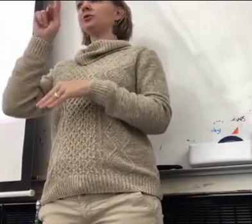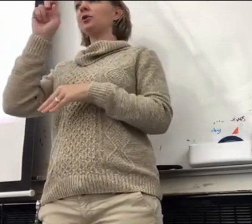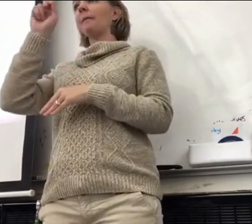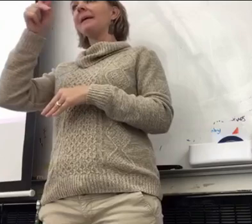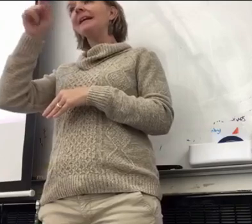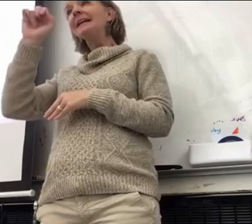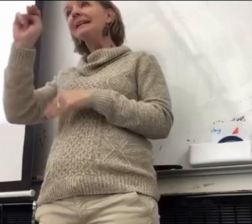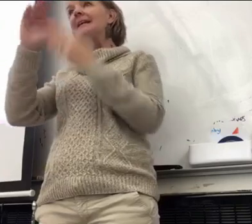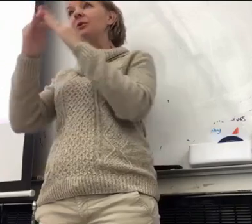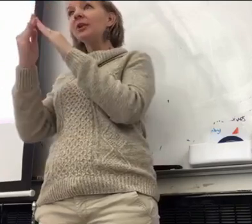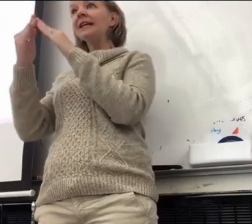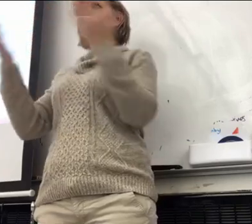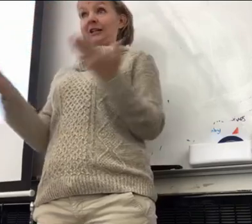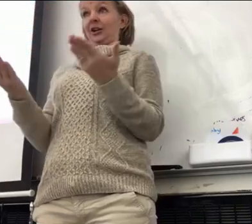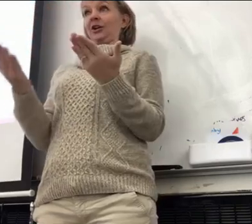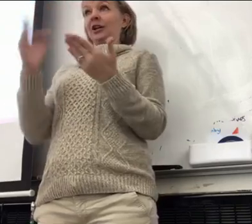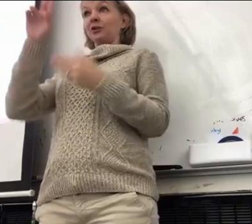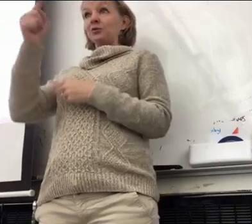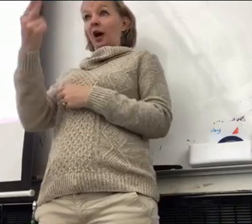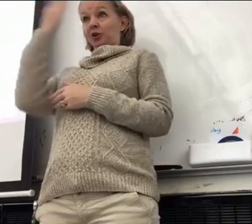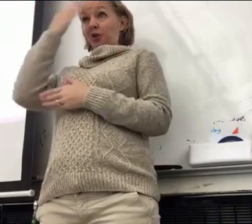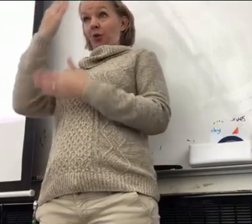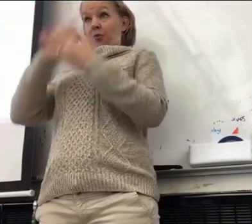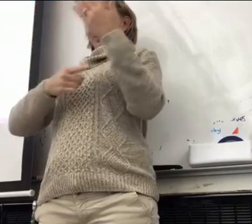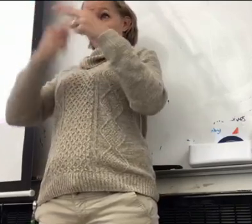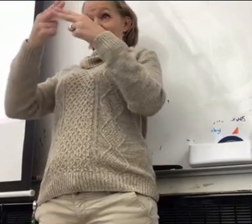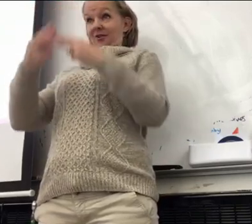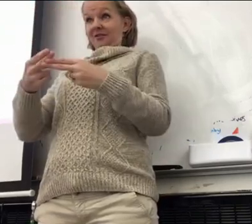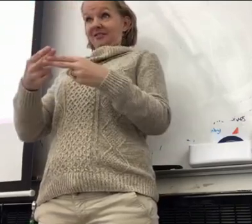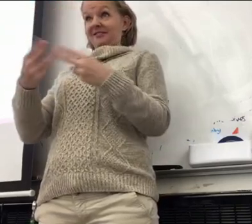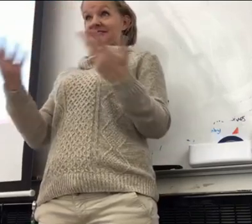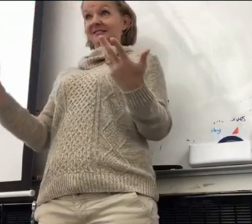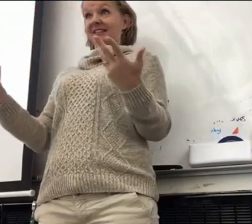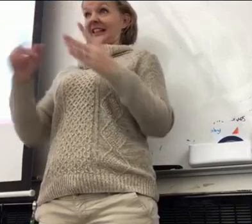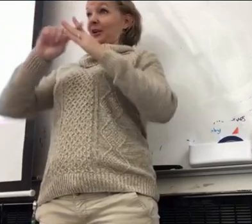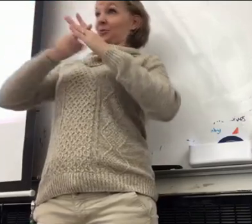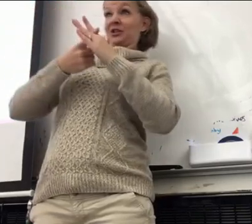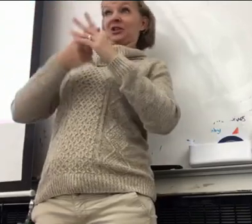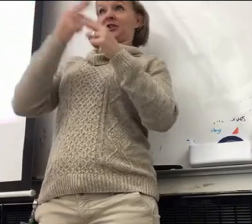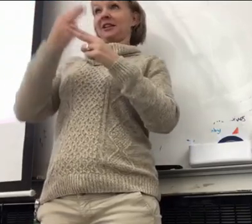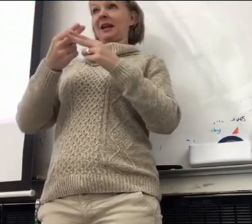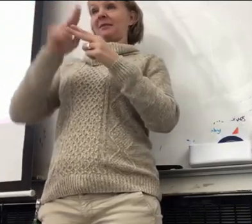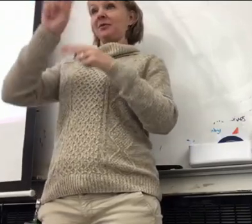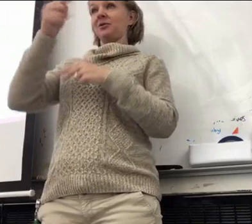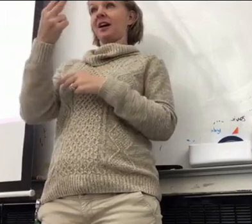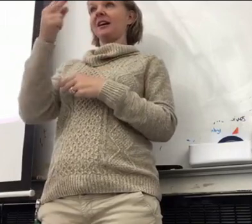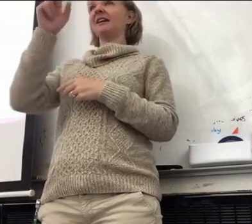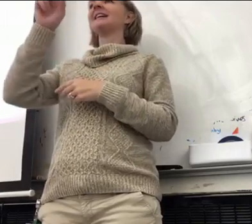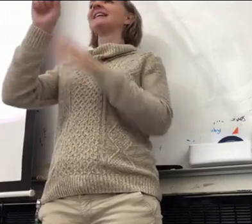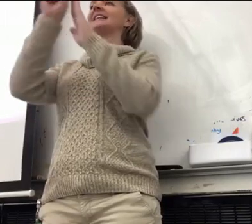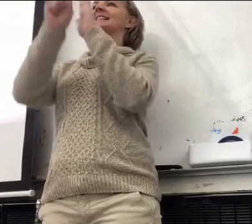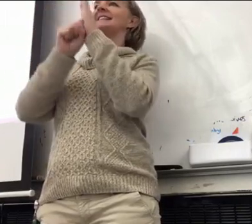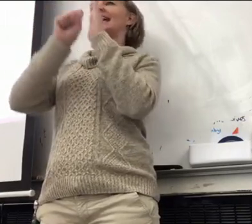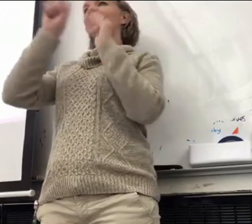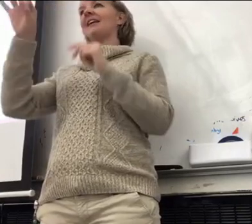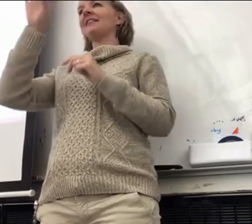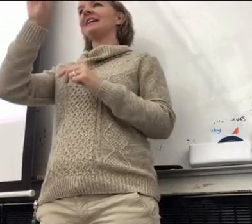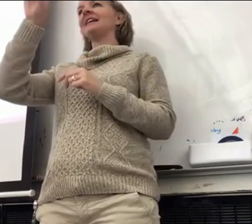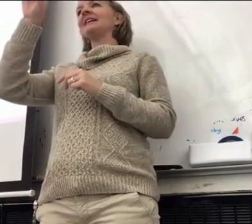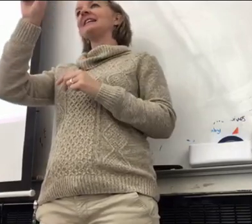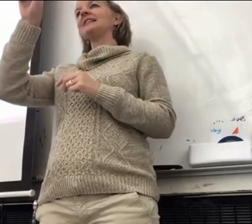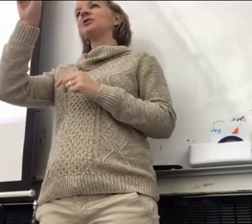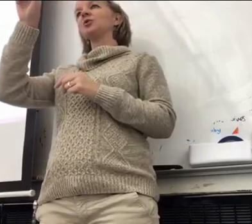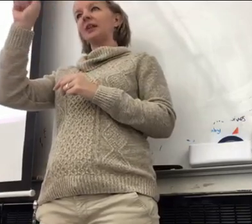community here in Utah. Anybody know what it's called? It's the name of the original name of Utah? Deseret. State of Deseret. So the